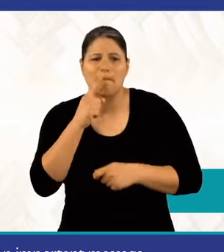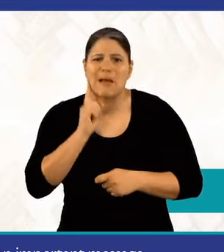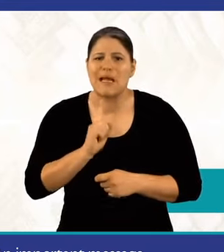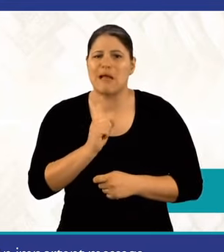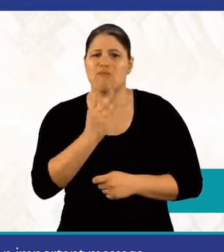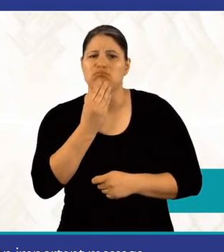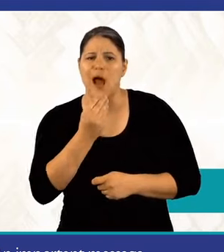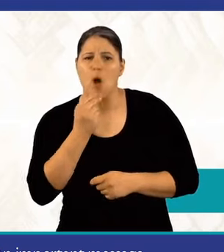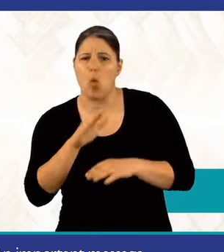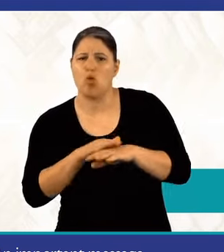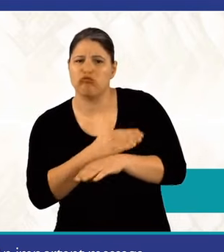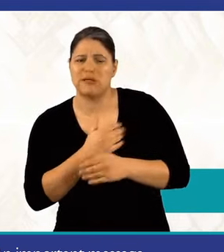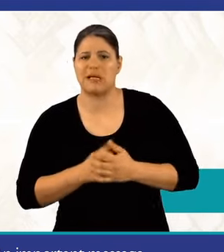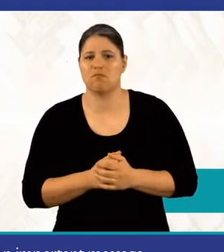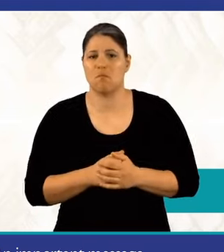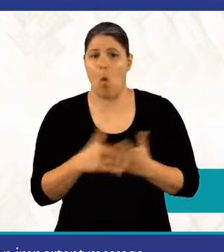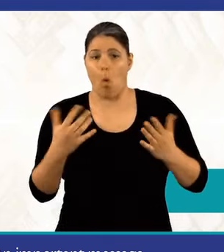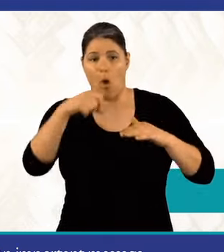brown or green, or be streaked with blood.